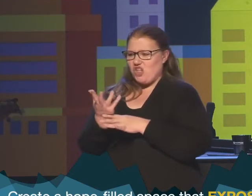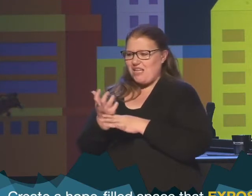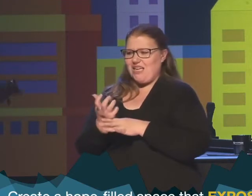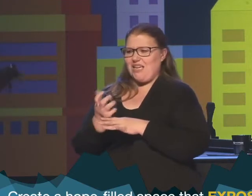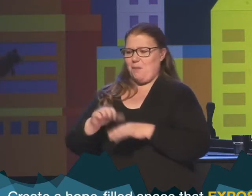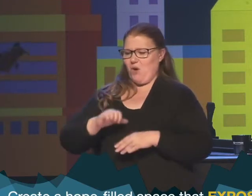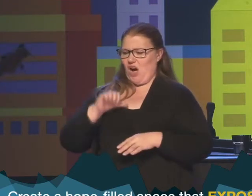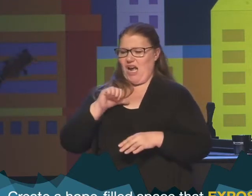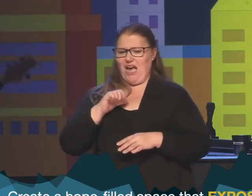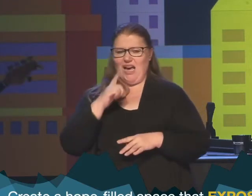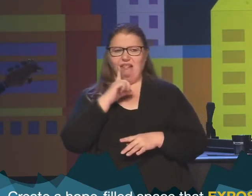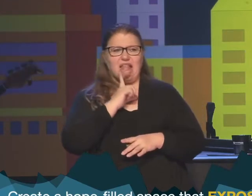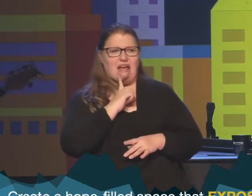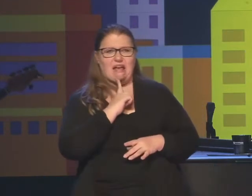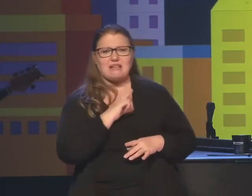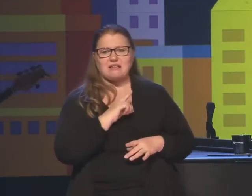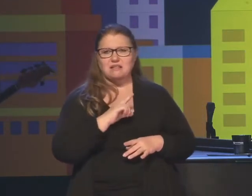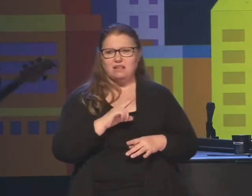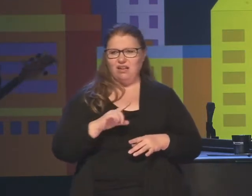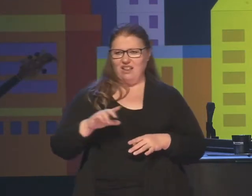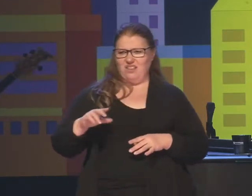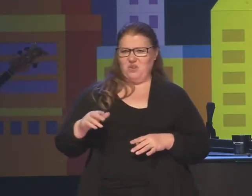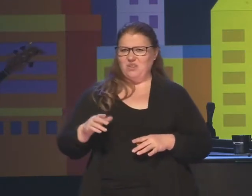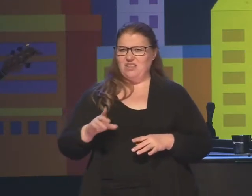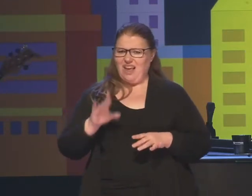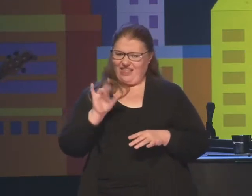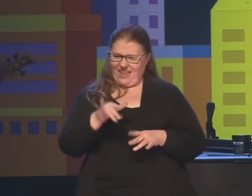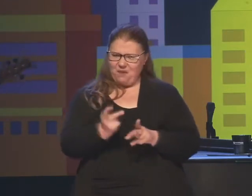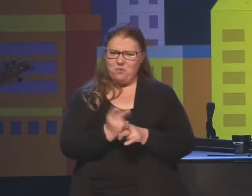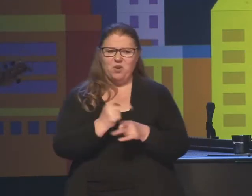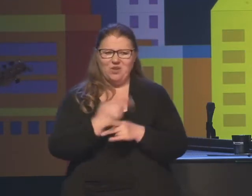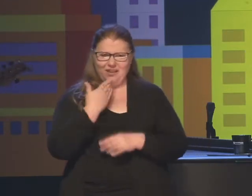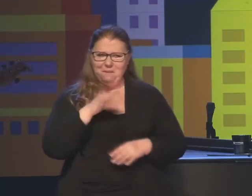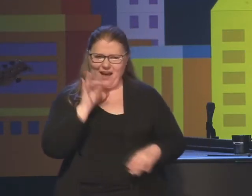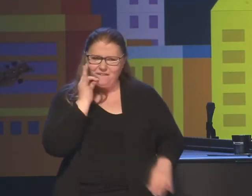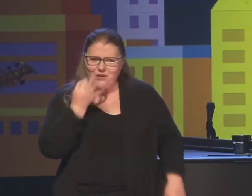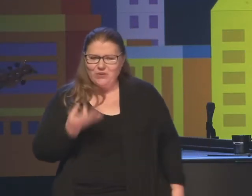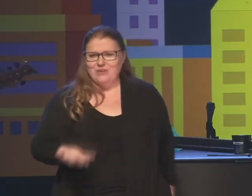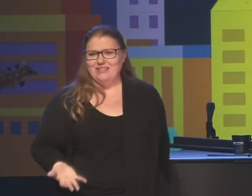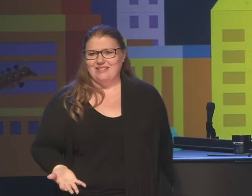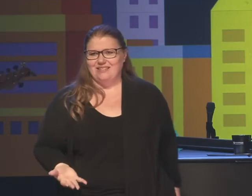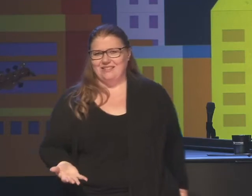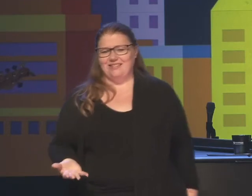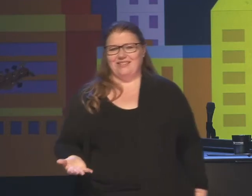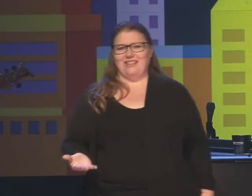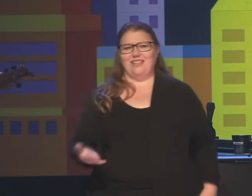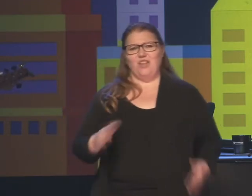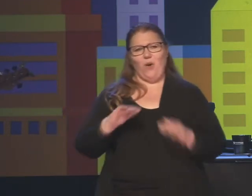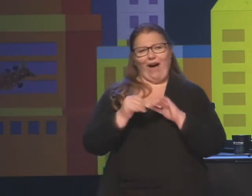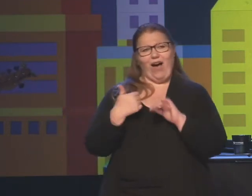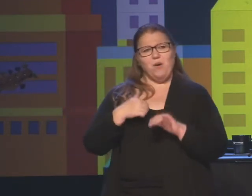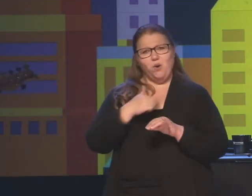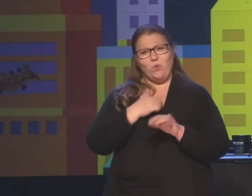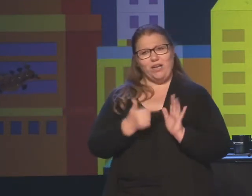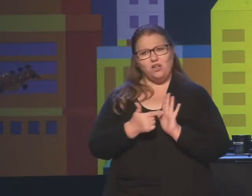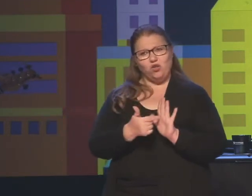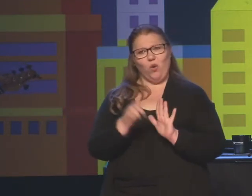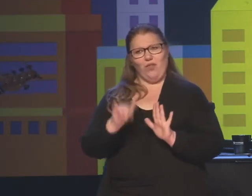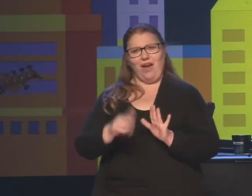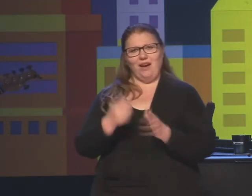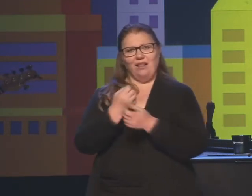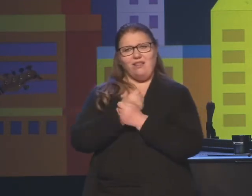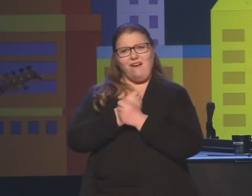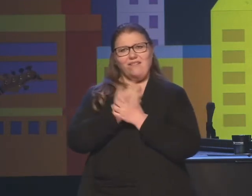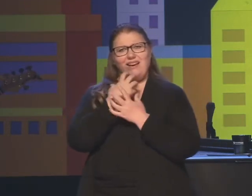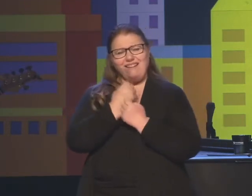pride, lust, like these inherently produce bad fruit, right? So how do we expose that in a loving,